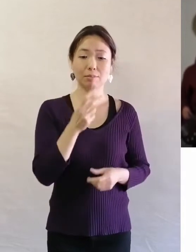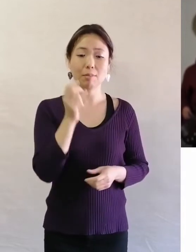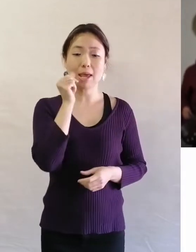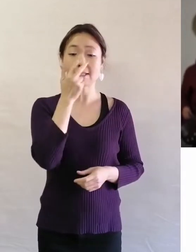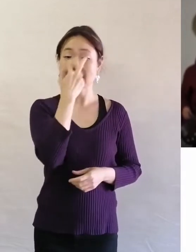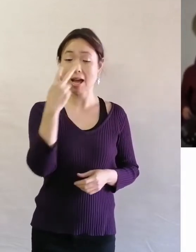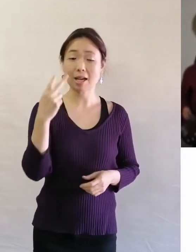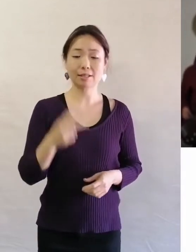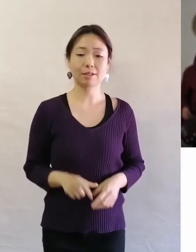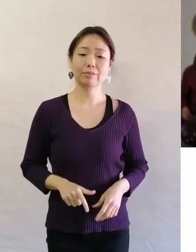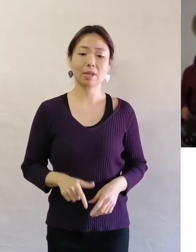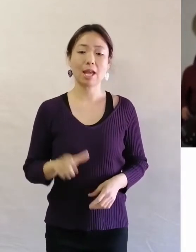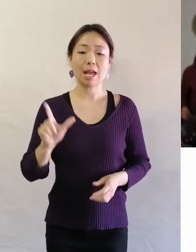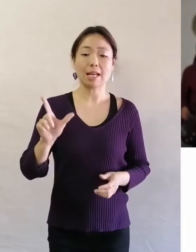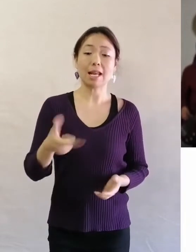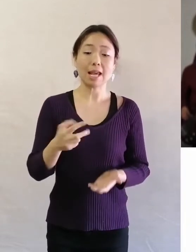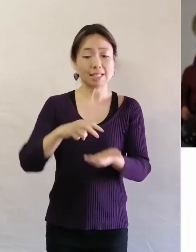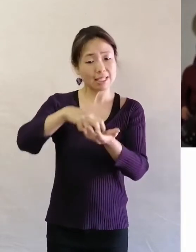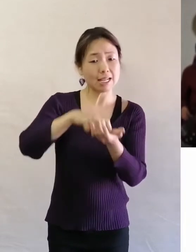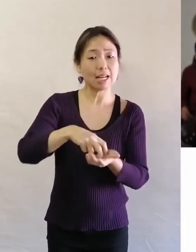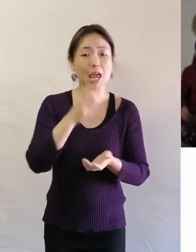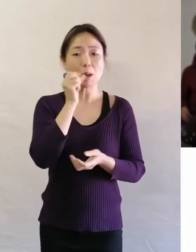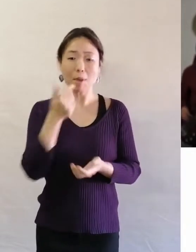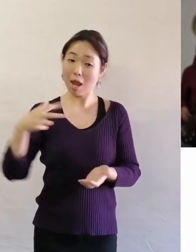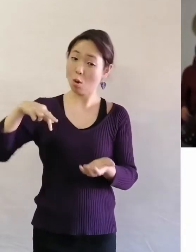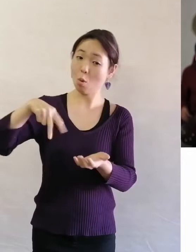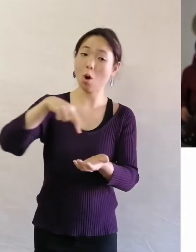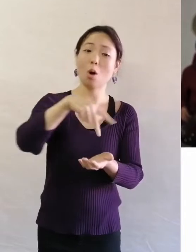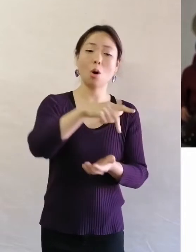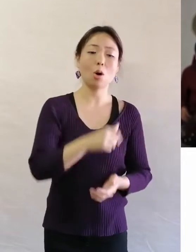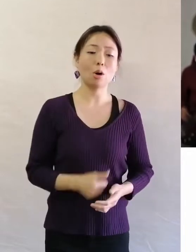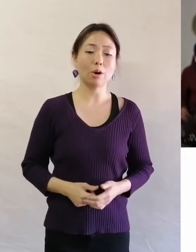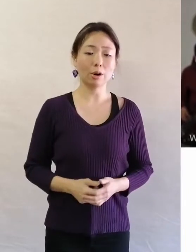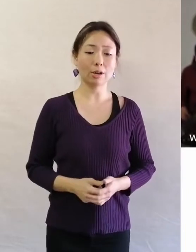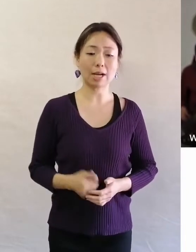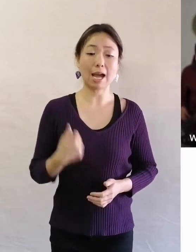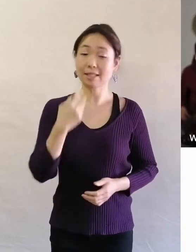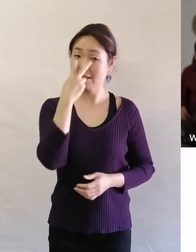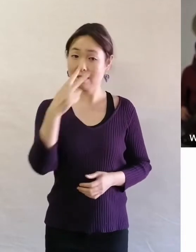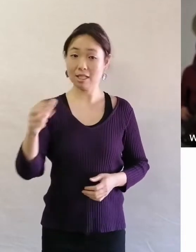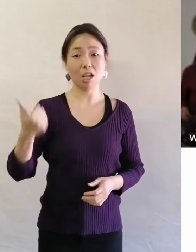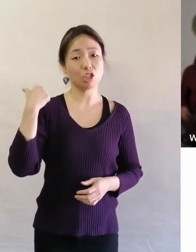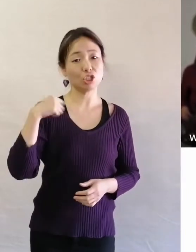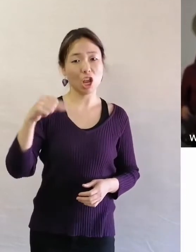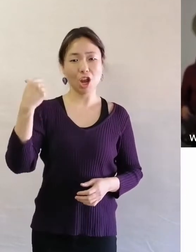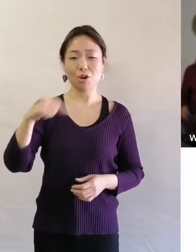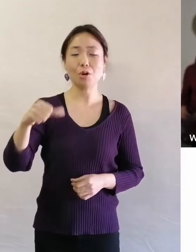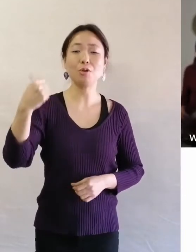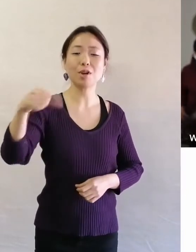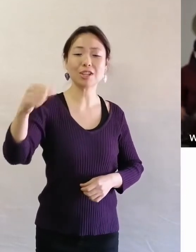Blind men sight, letting lame men walk. I see a